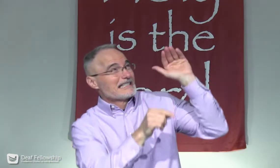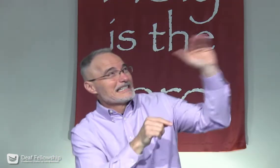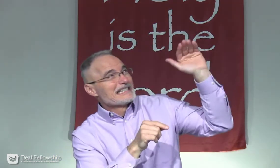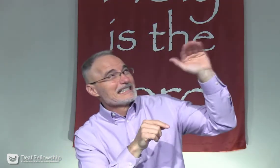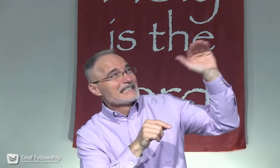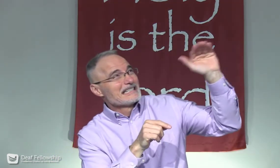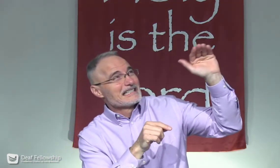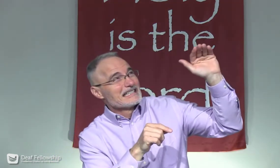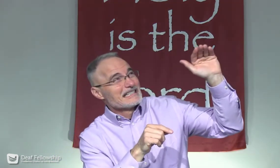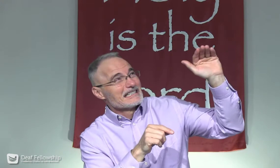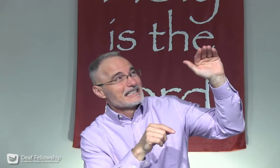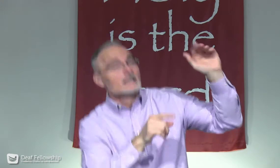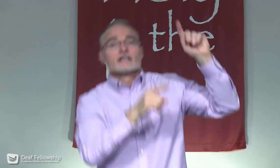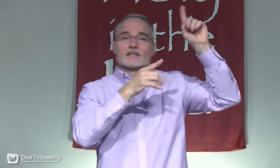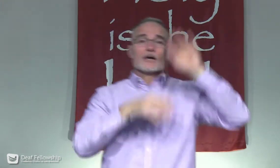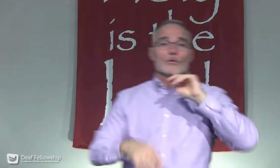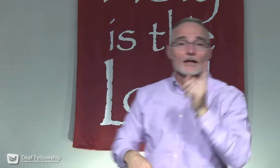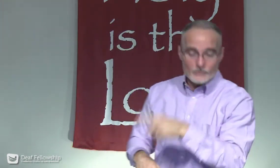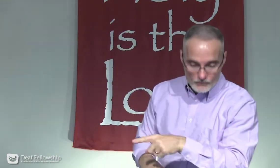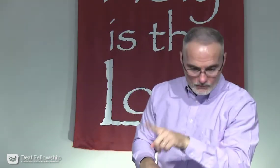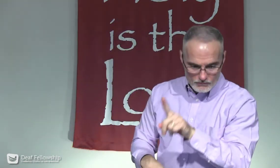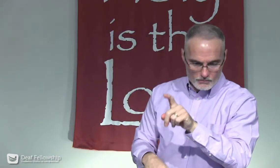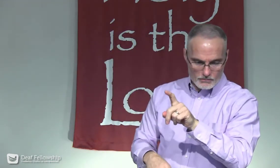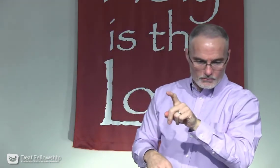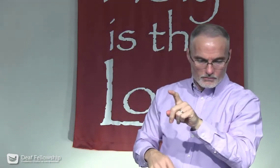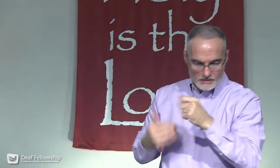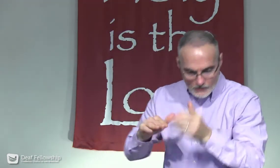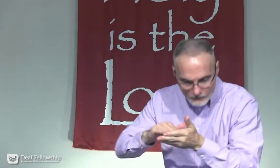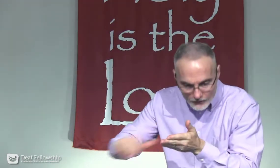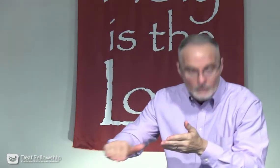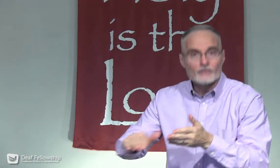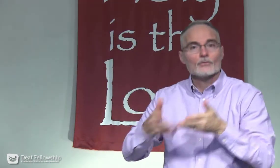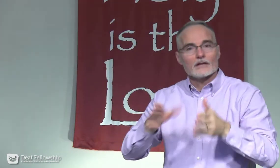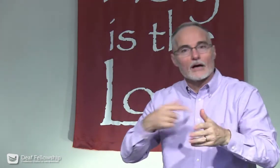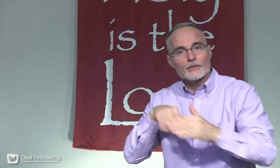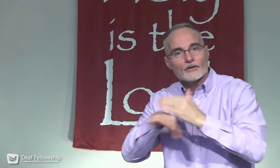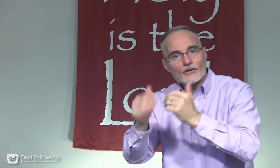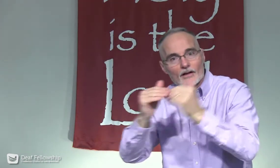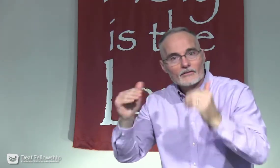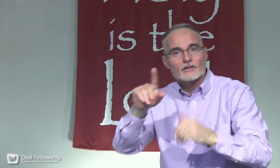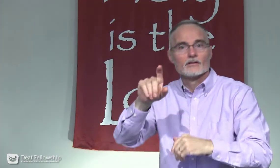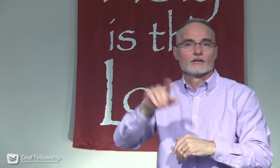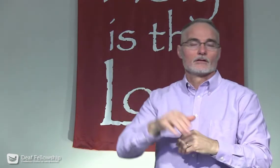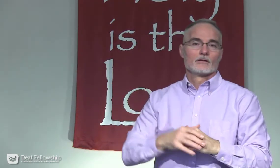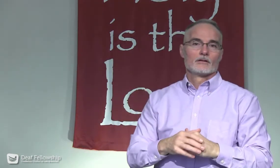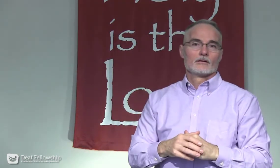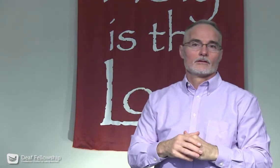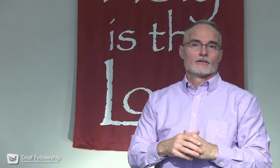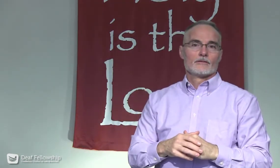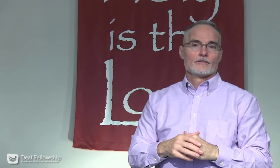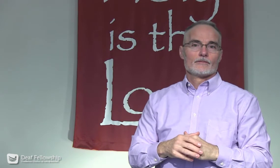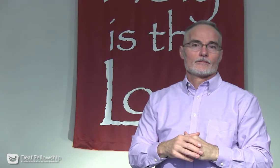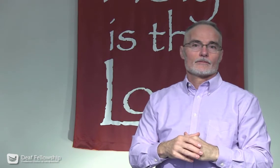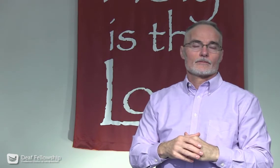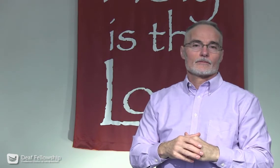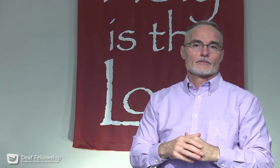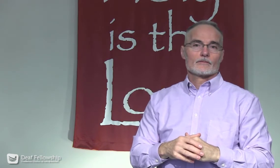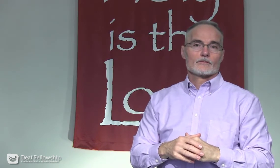Luke is not trying to teach us that when you're on your deathbed, you can call out to God and he'll answer and forgive you and let you into heaven. That's not what he's